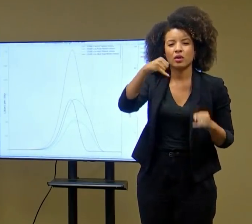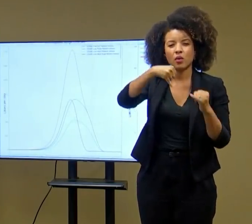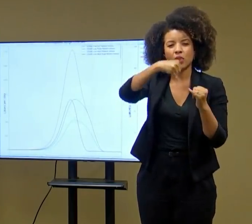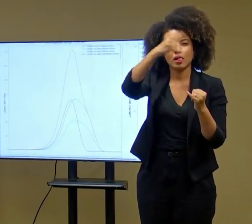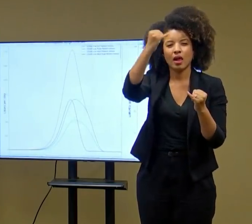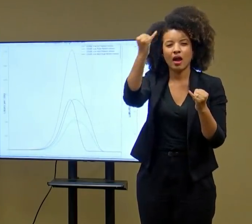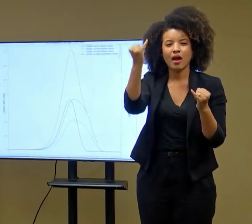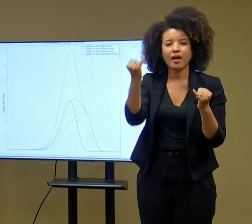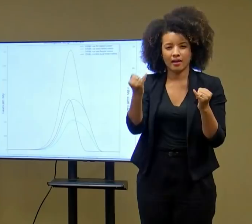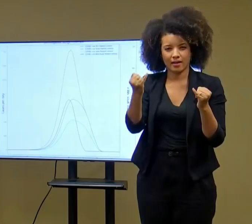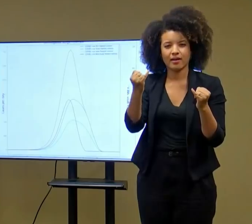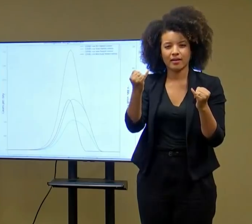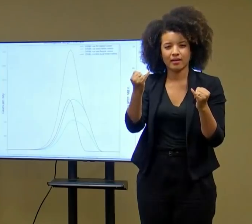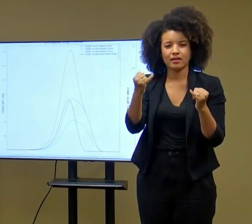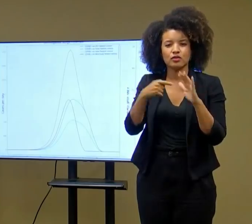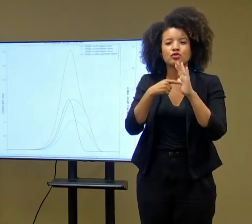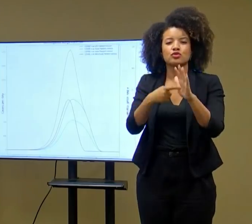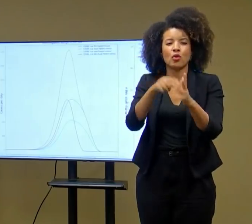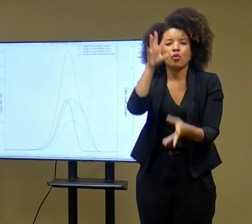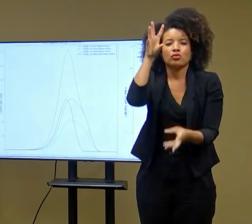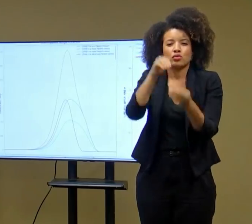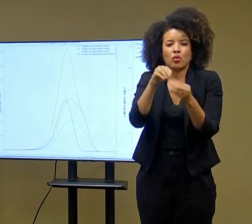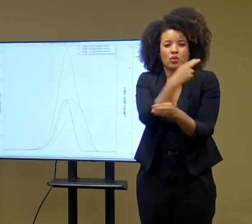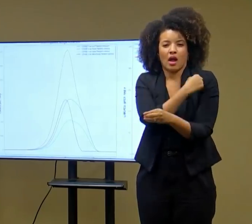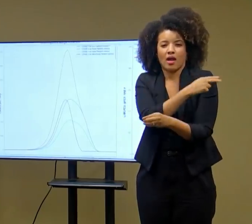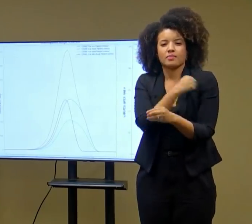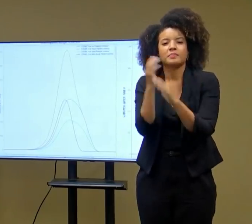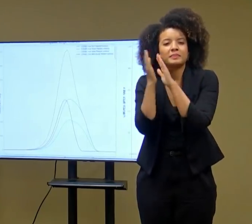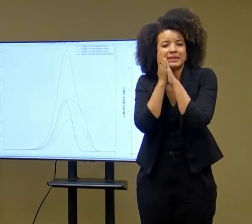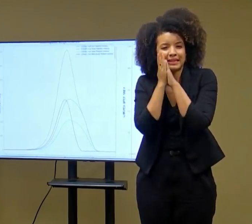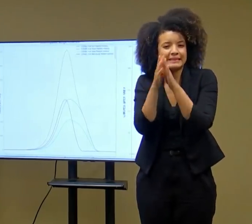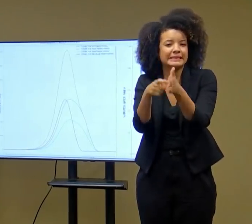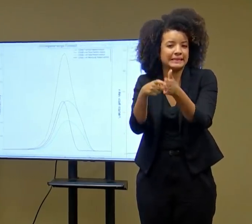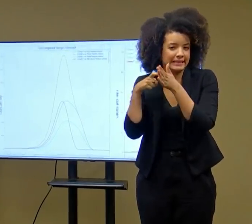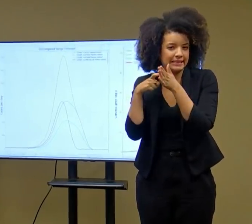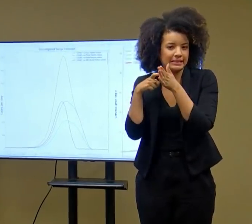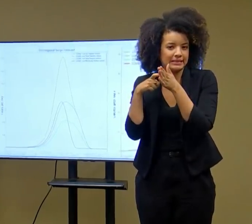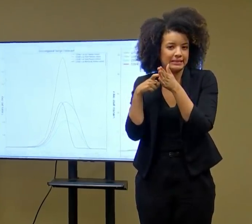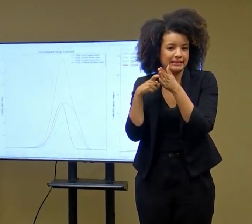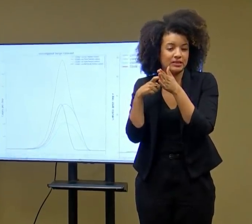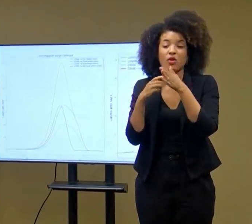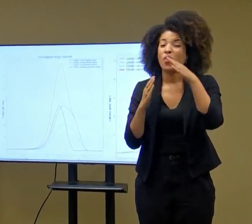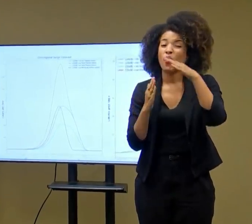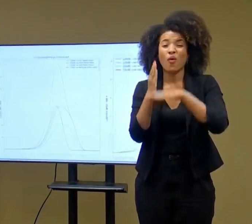the number of total hospital beds that would be needed, and it'd be over